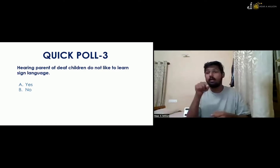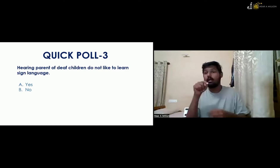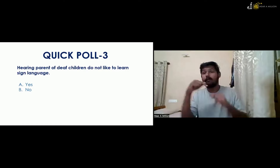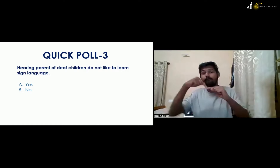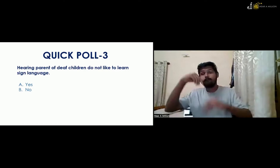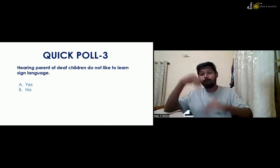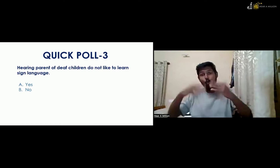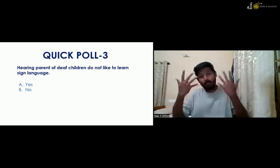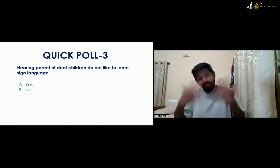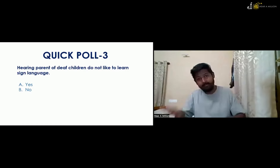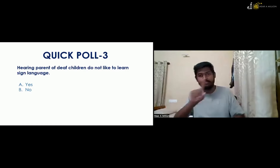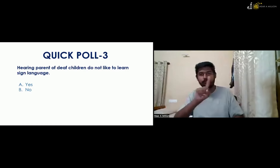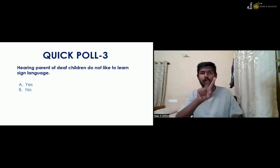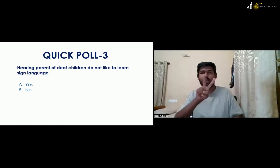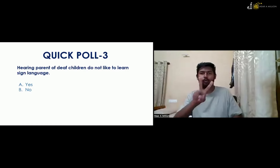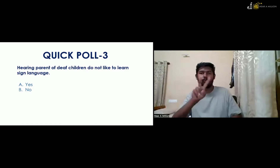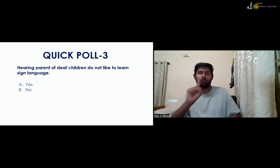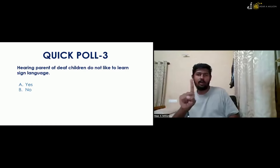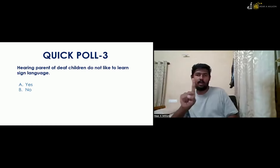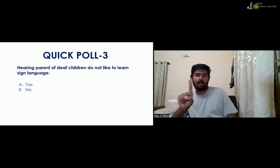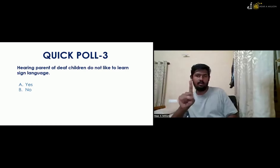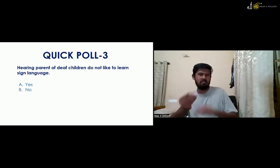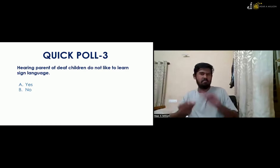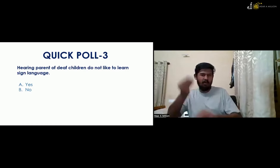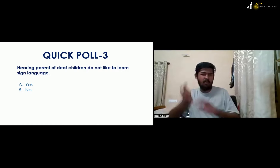we have 184 people, and now